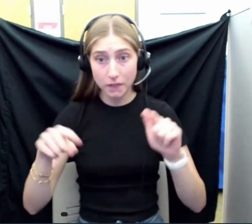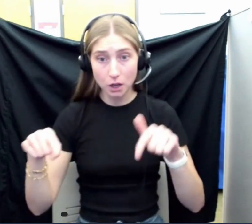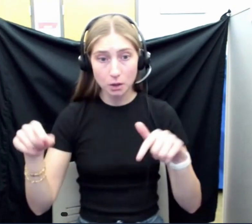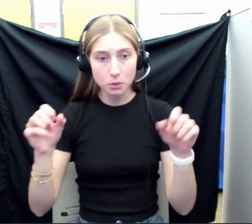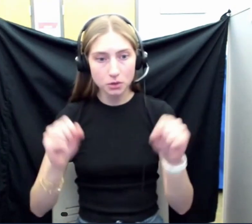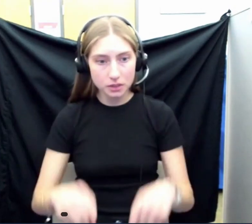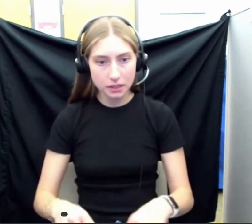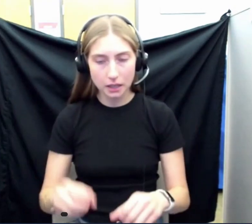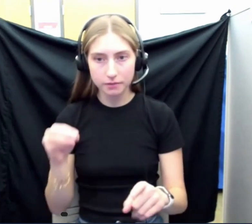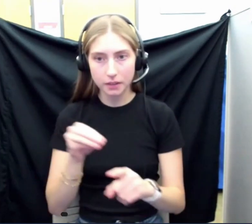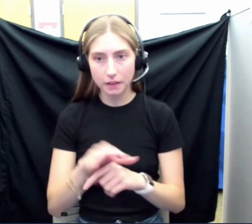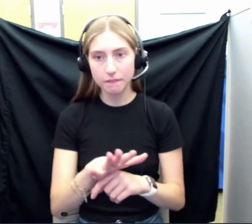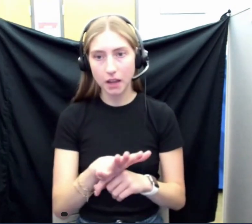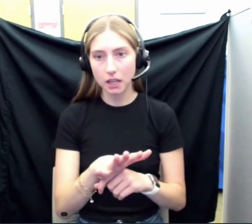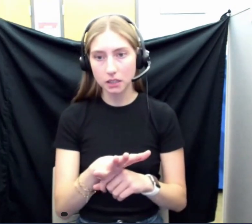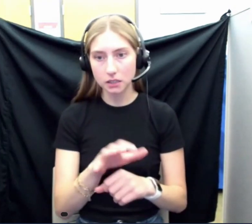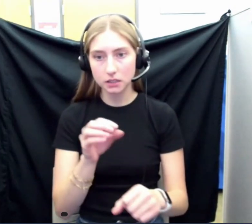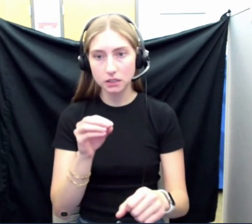of those too.